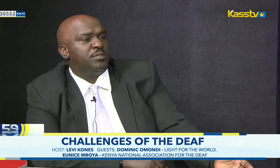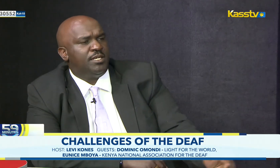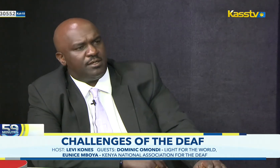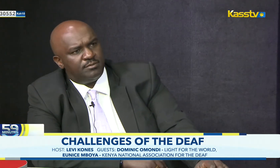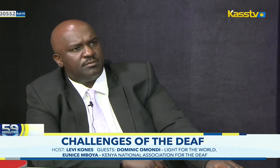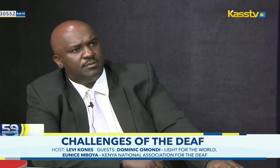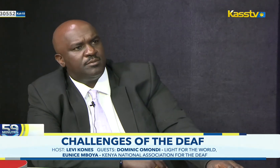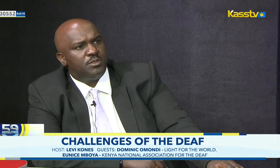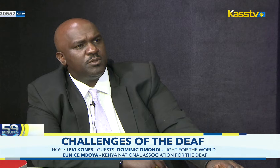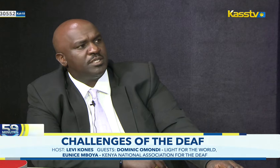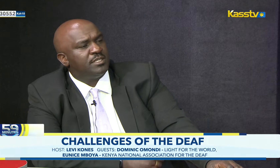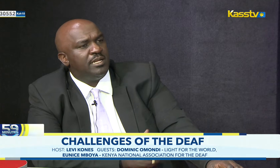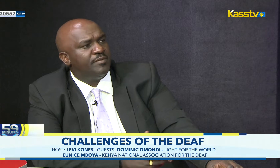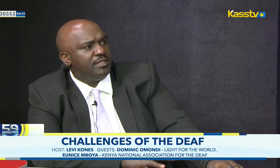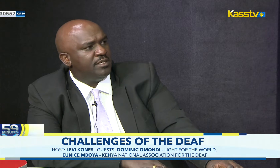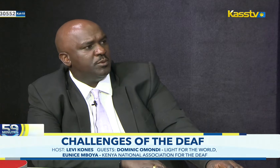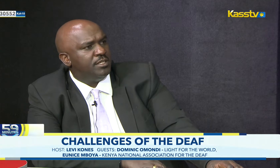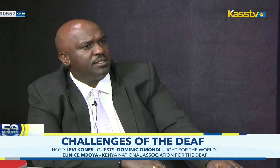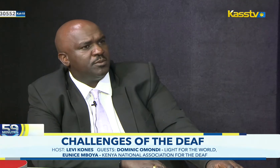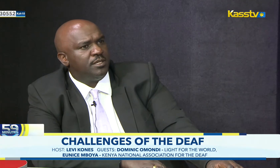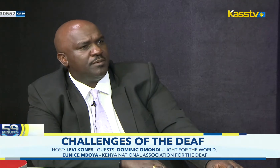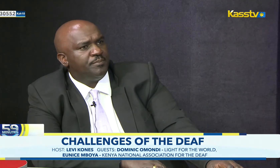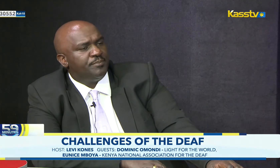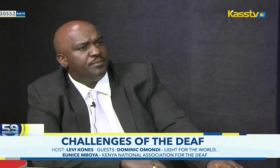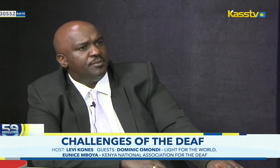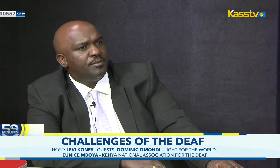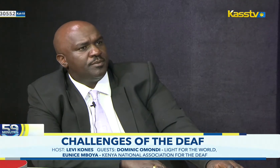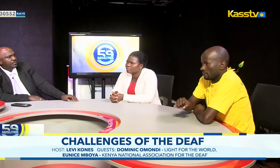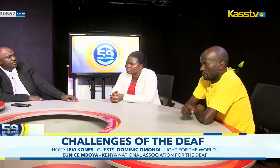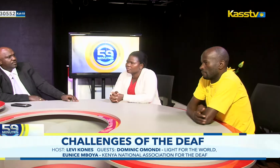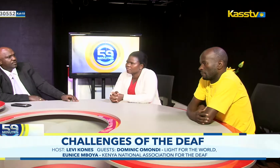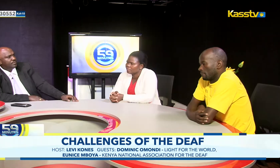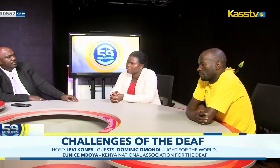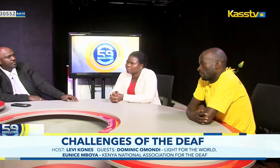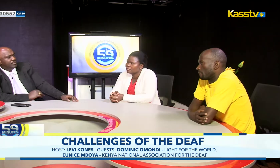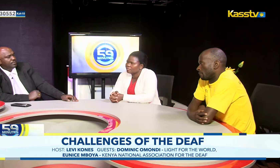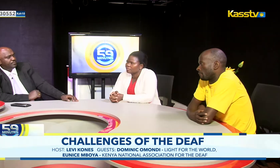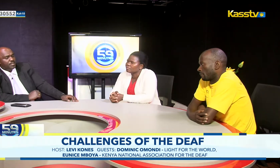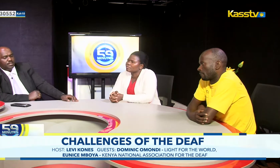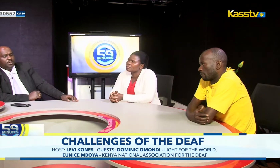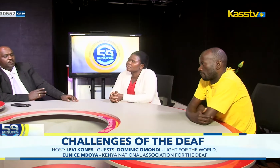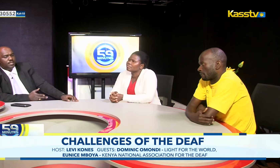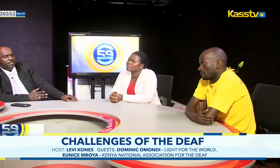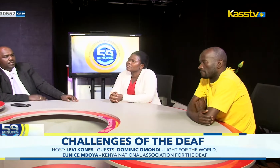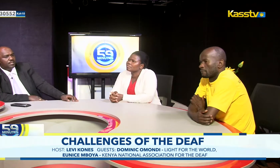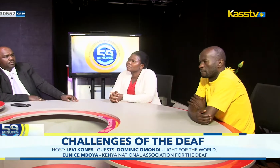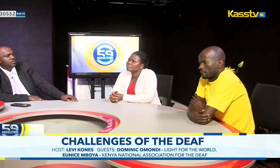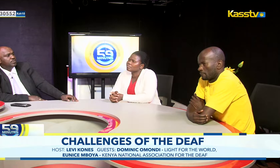hear, but you are just as clever as anybody else out there. Yeah, definitely. Yeah, sure. Yeah. Now, so tell